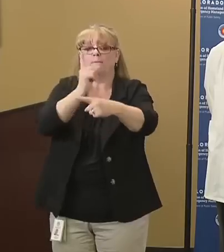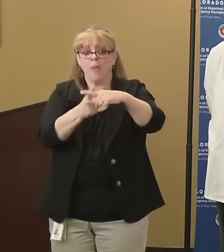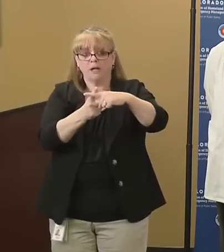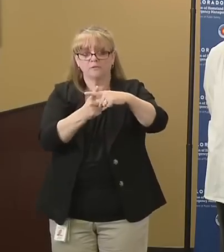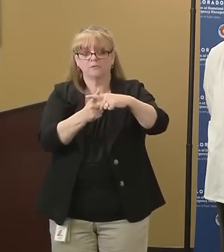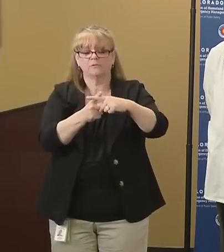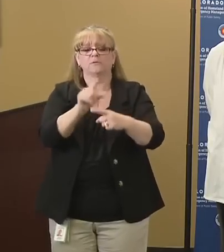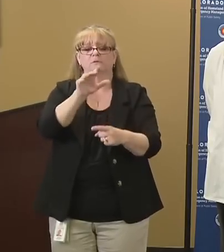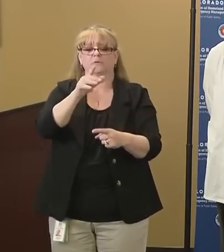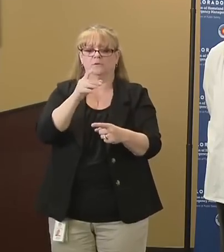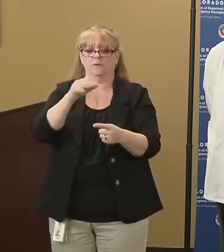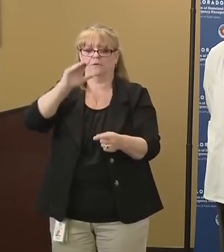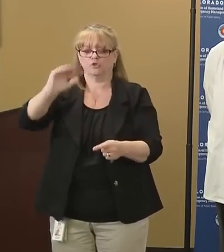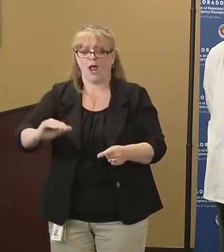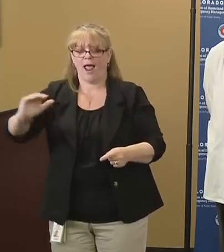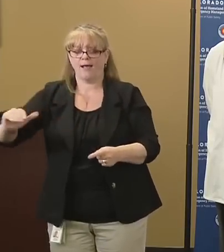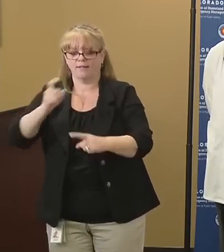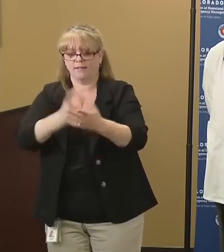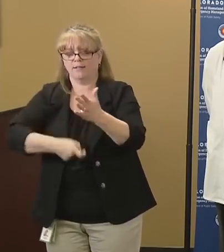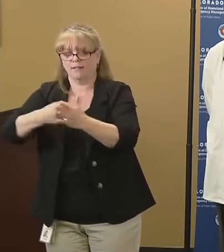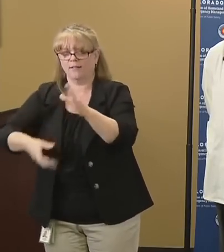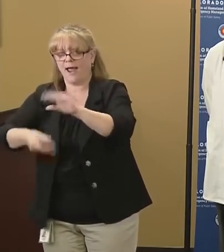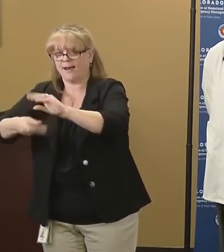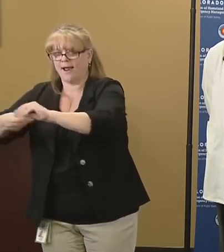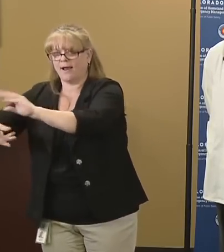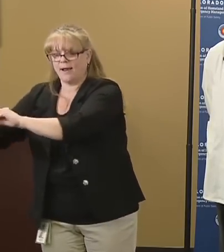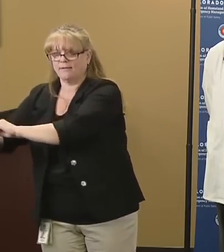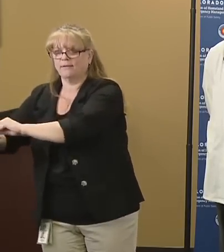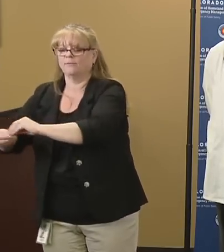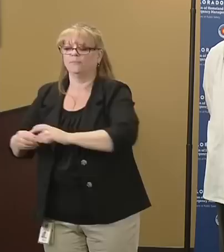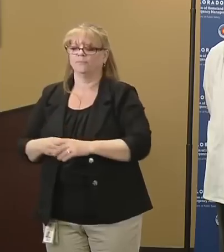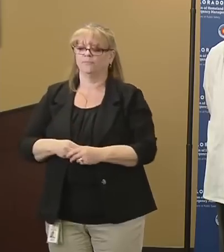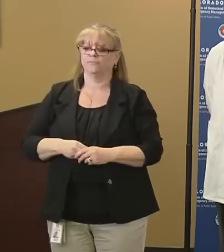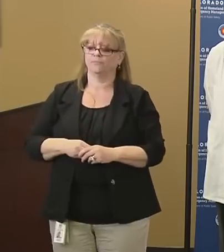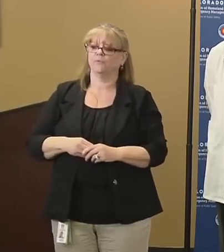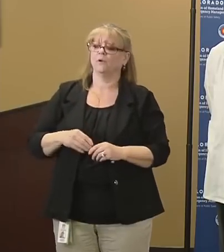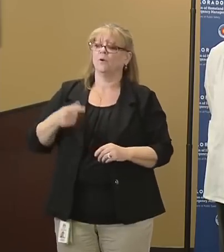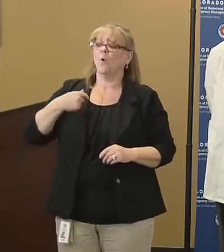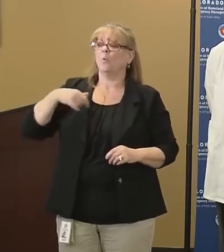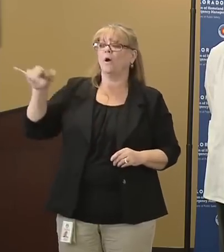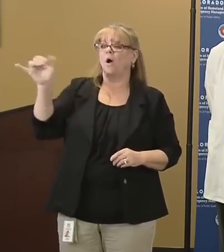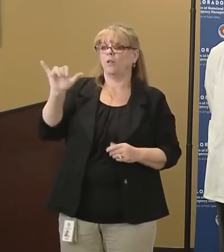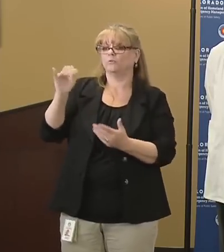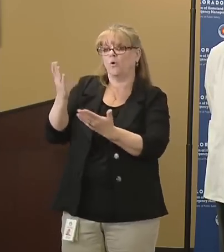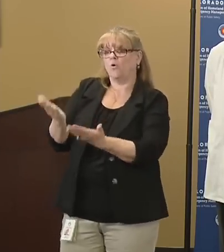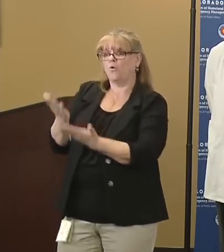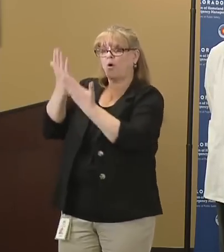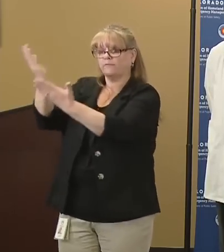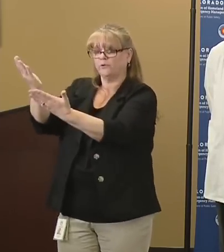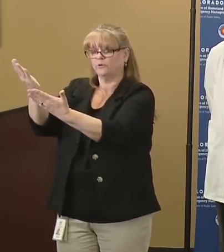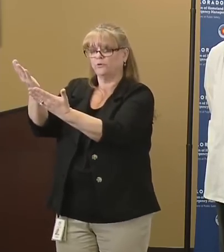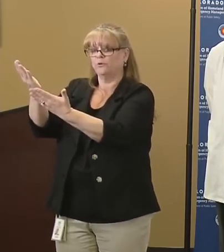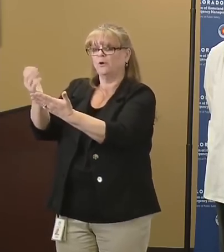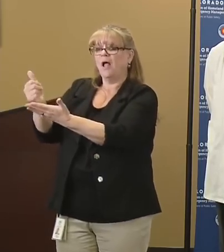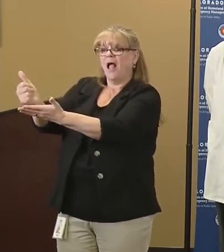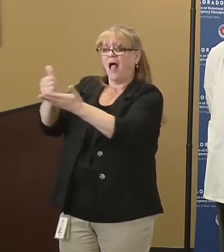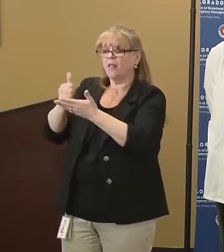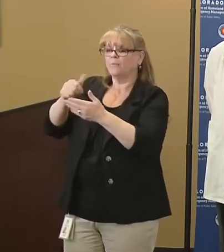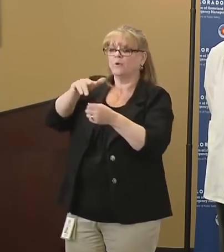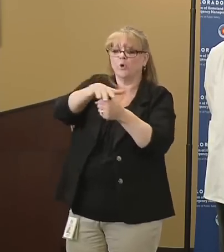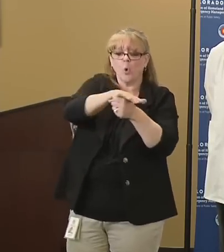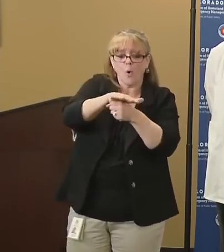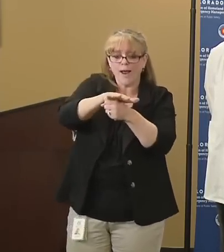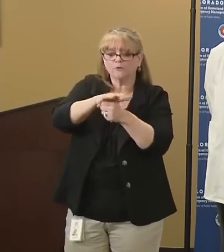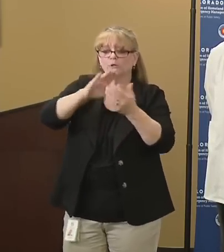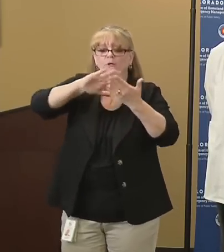to delay the need to file your federal income taxes. We also offered to match local jurisdictions that choose to